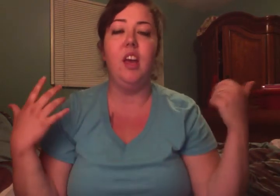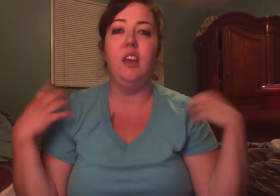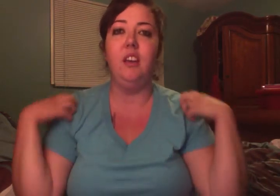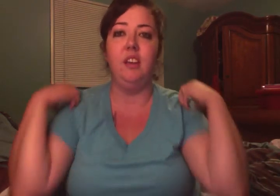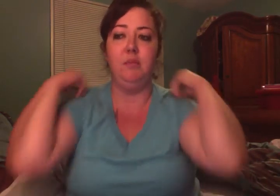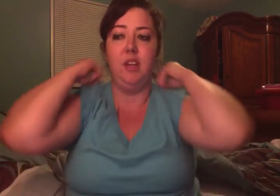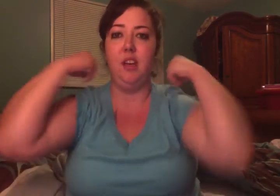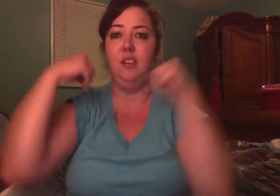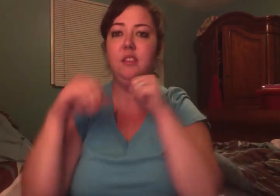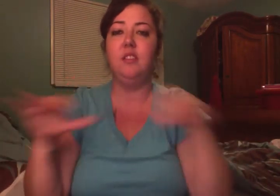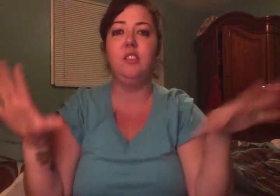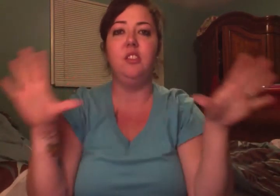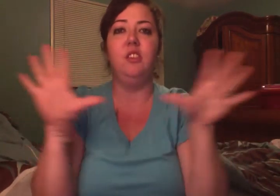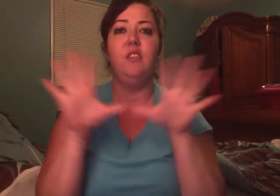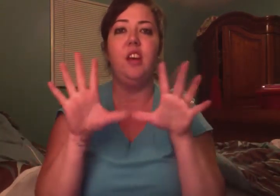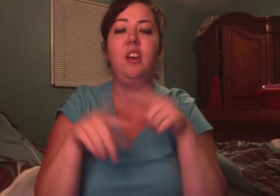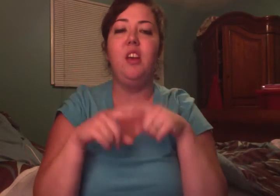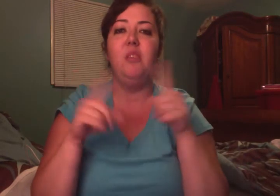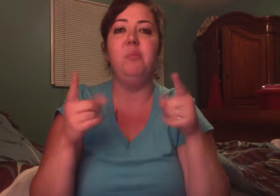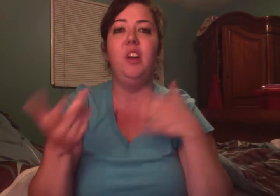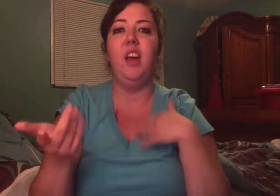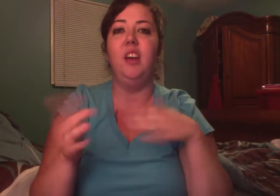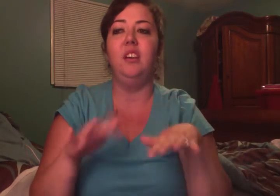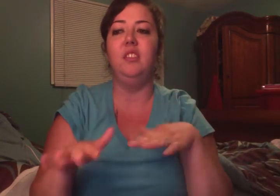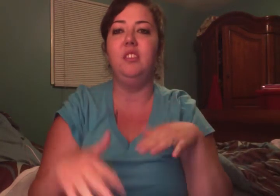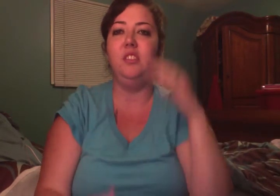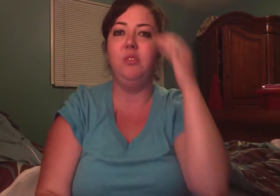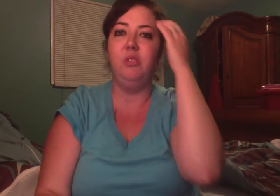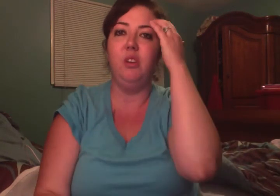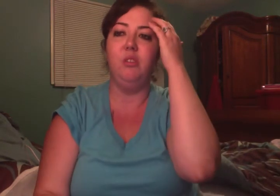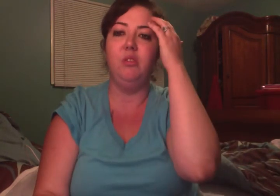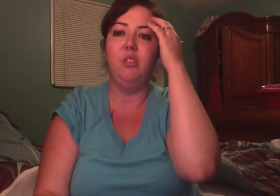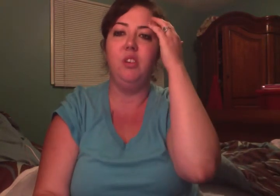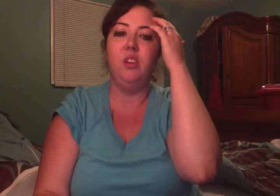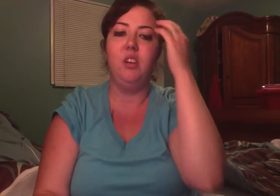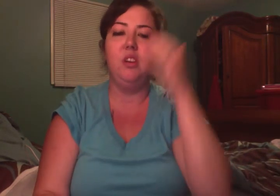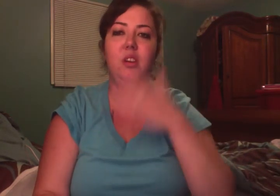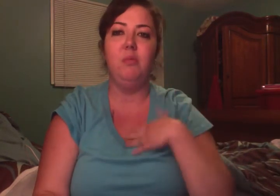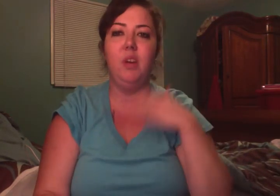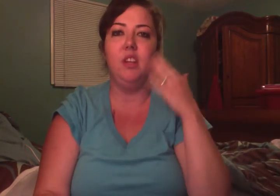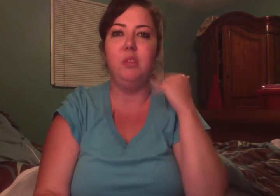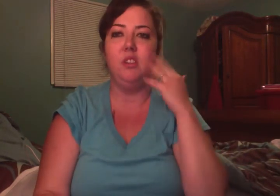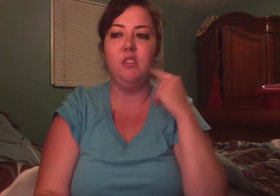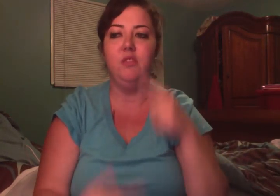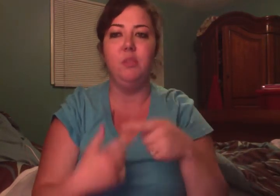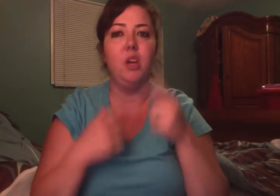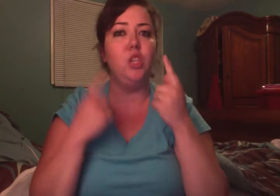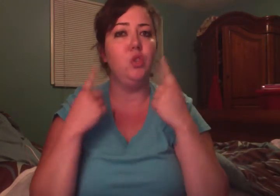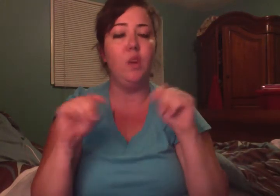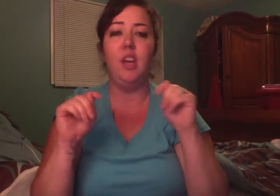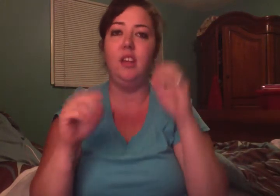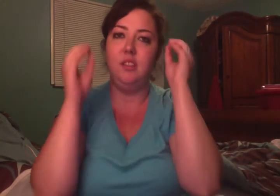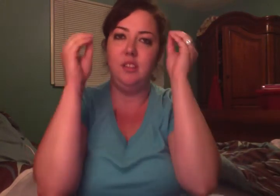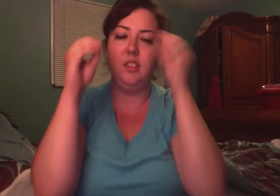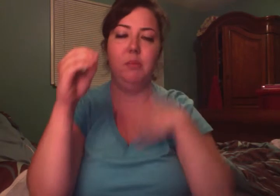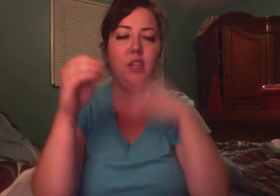I'm not certified, but I do know my experience from trying to teach my